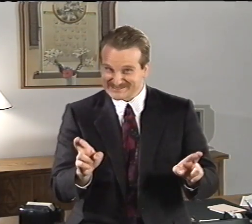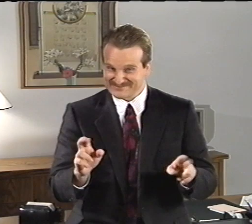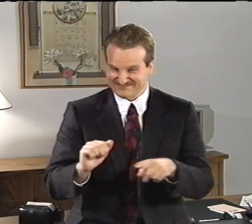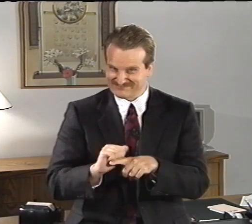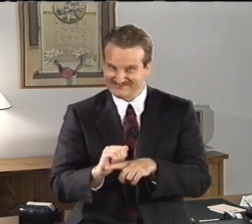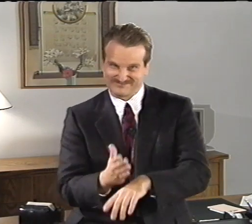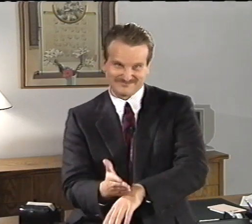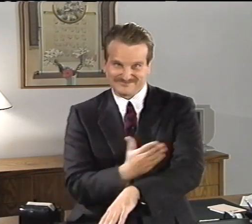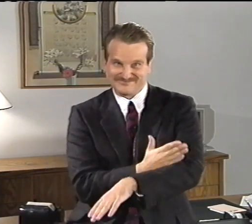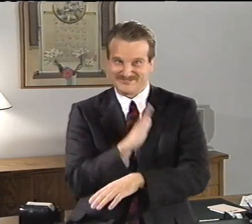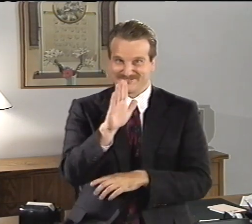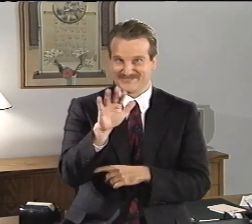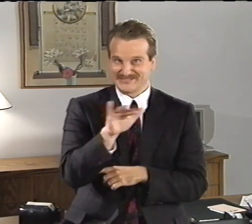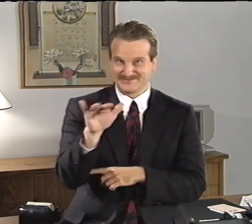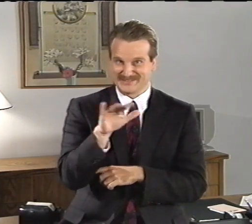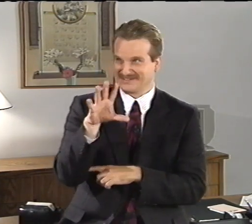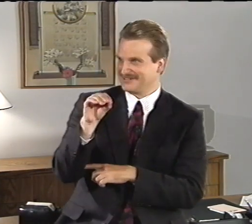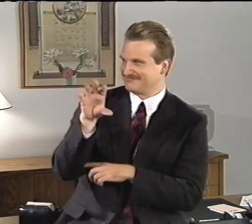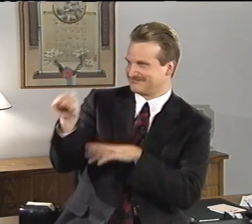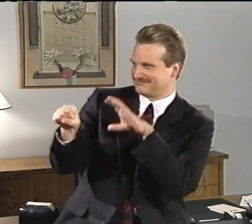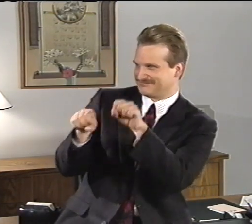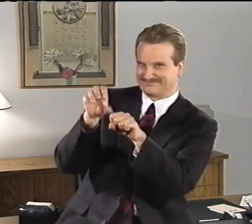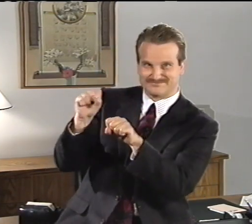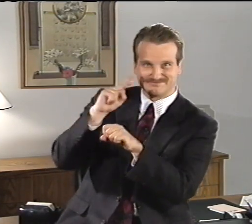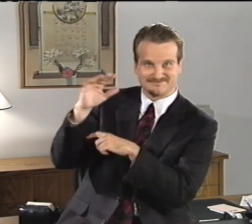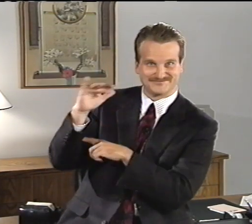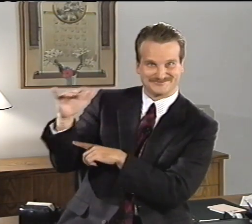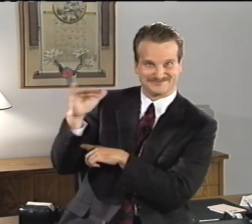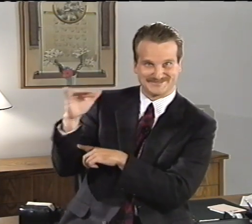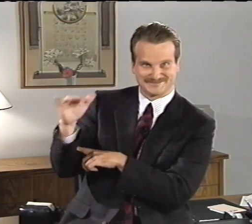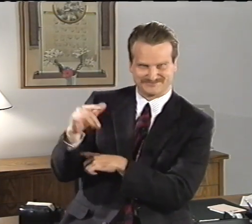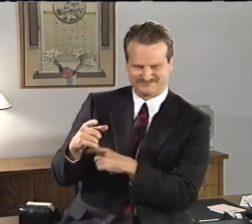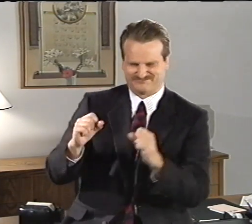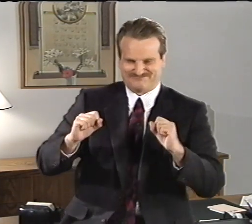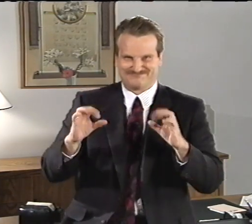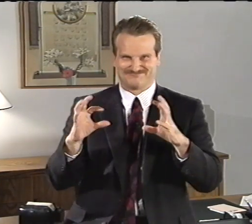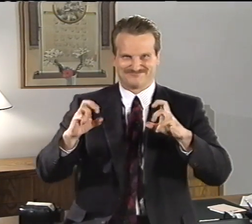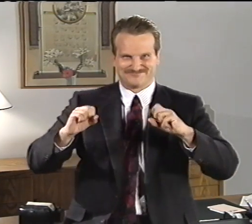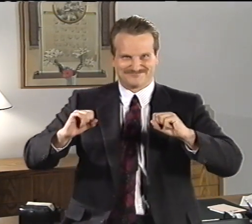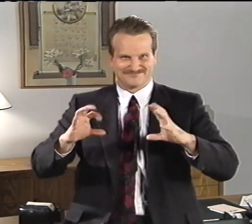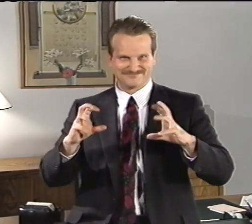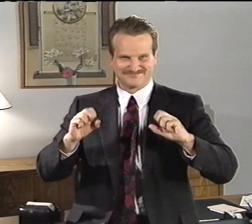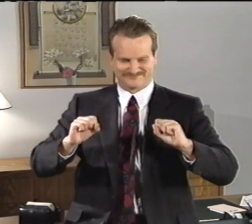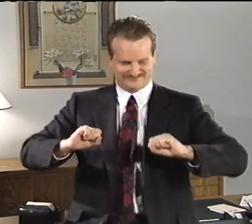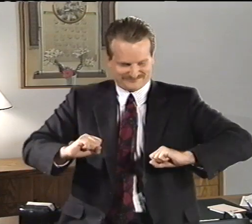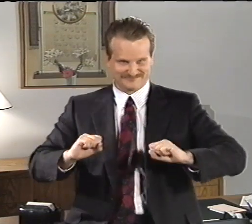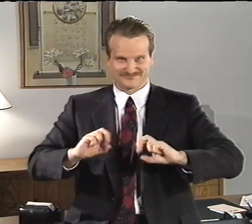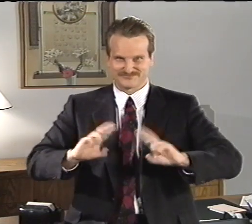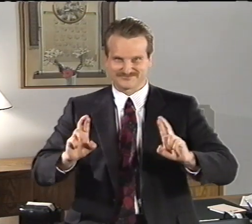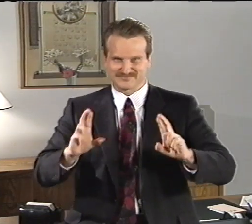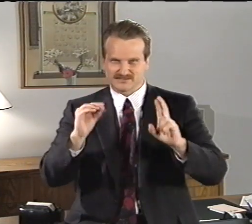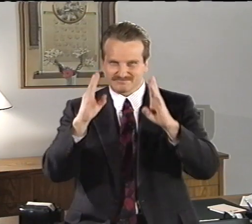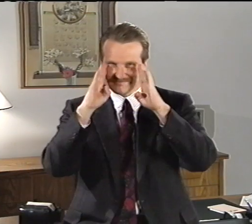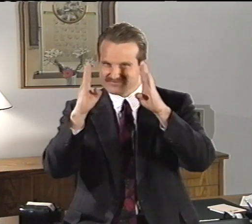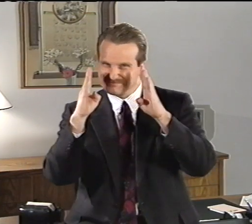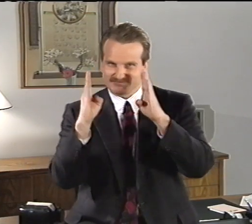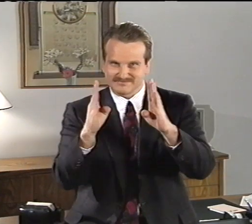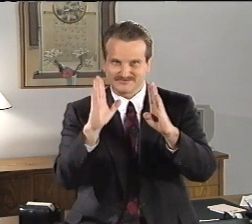Are you ready to start working on both your expressive and receptive fingerspelling skills? Warm up your hands and get your